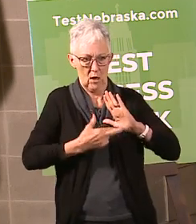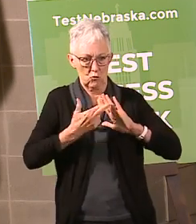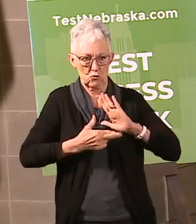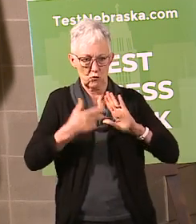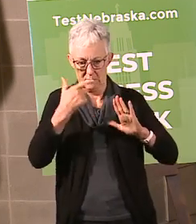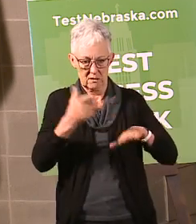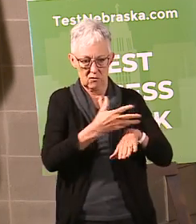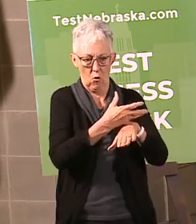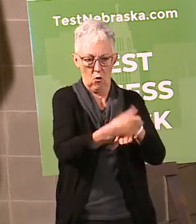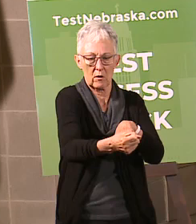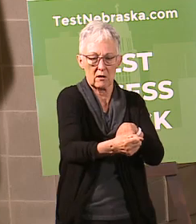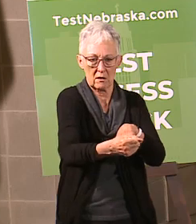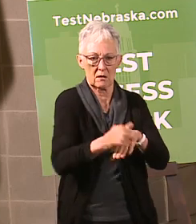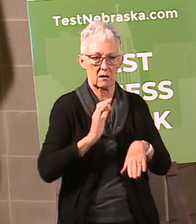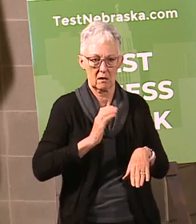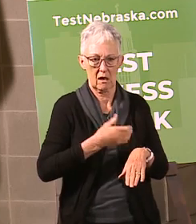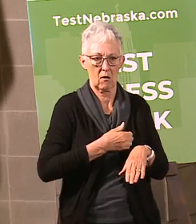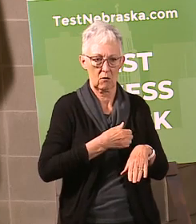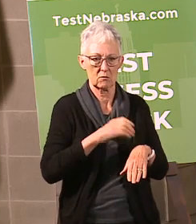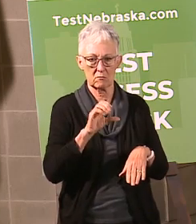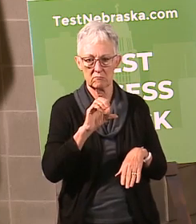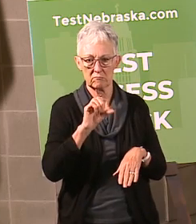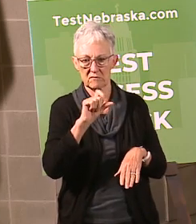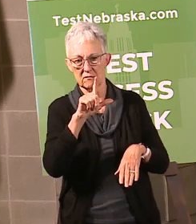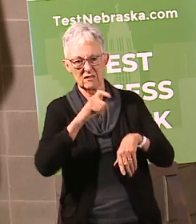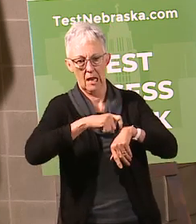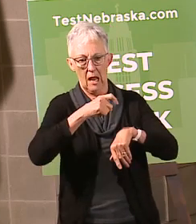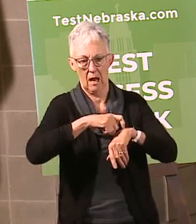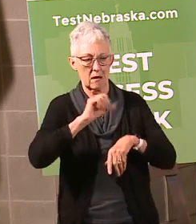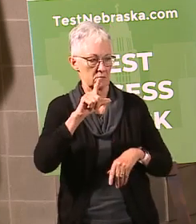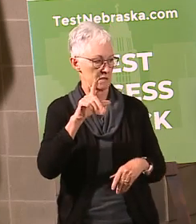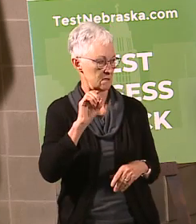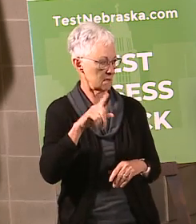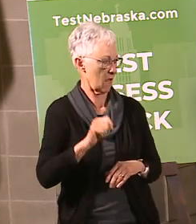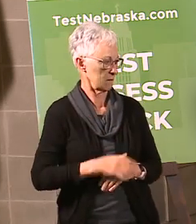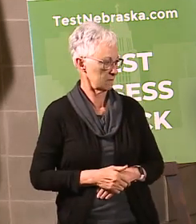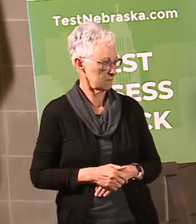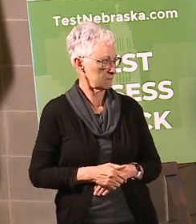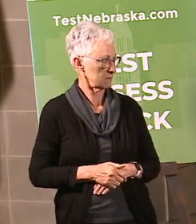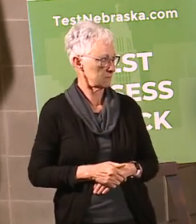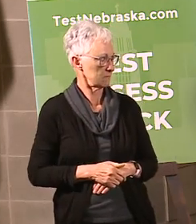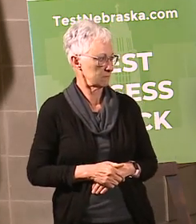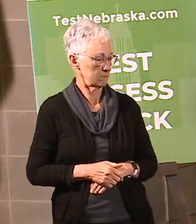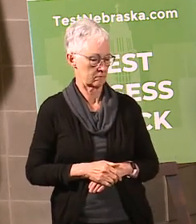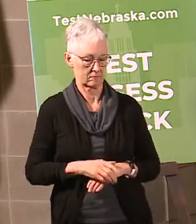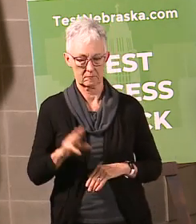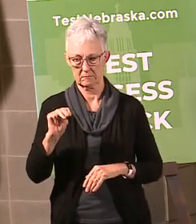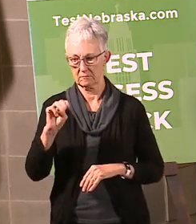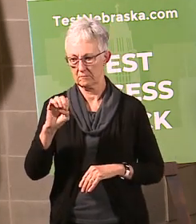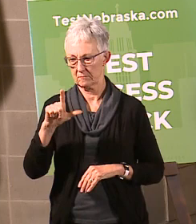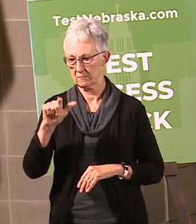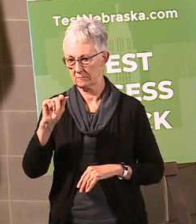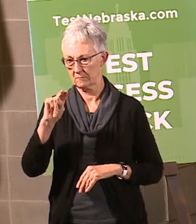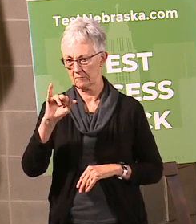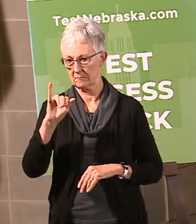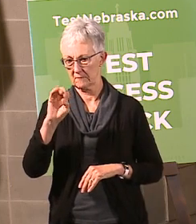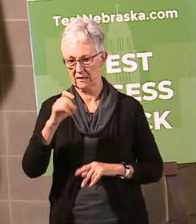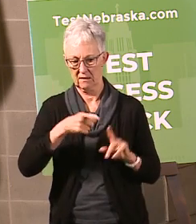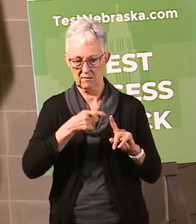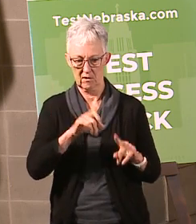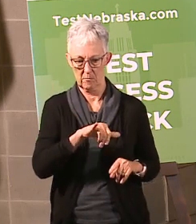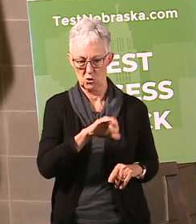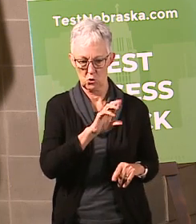that time frame. So you got it right there, Charlie. Melanie Wilkinson, York News Times. Another question